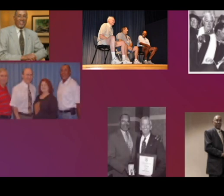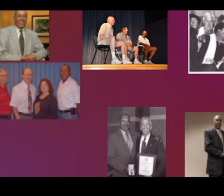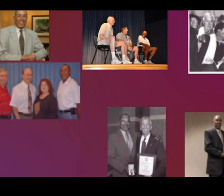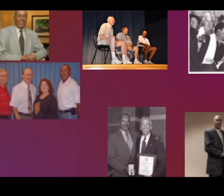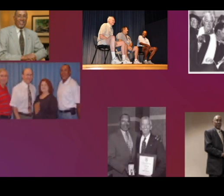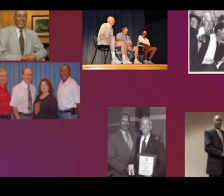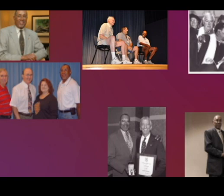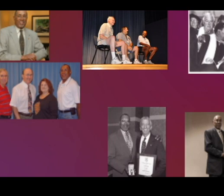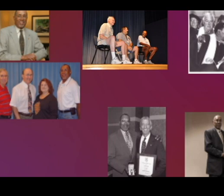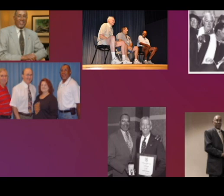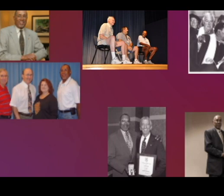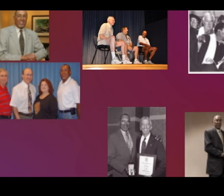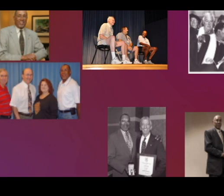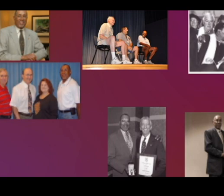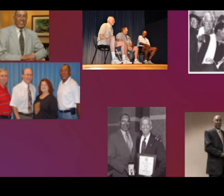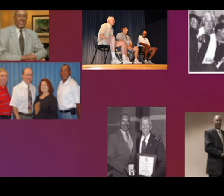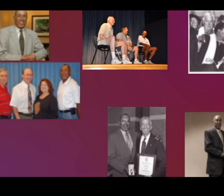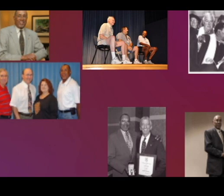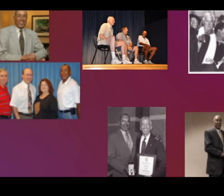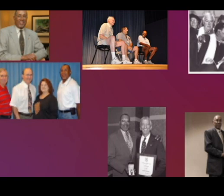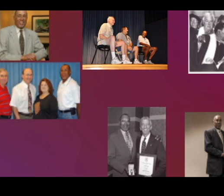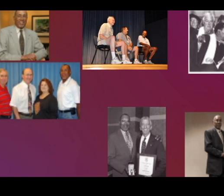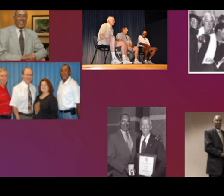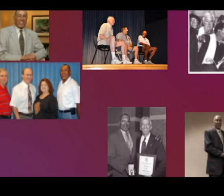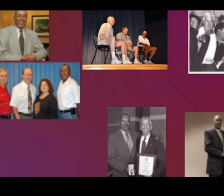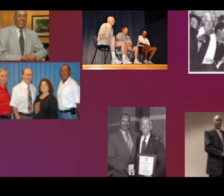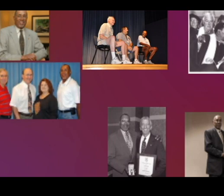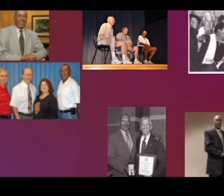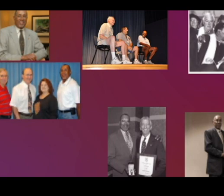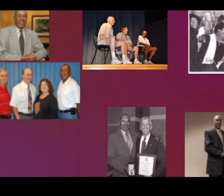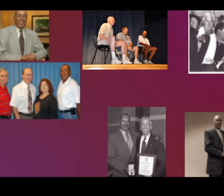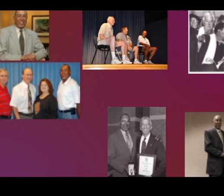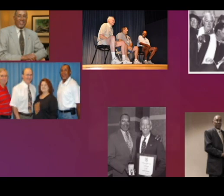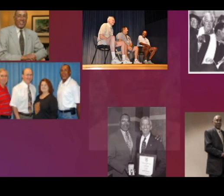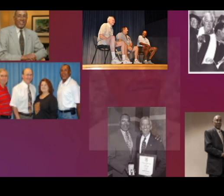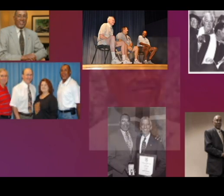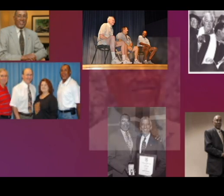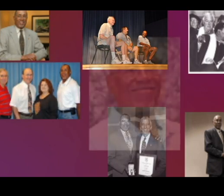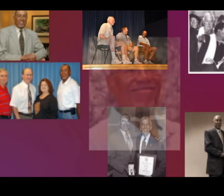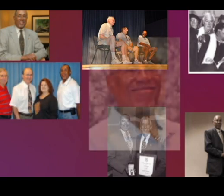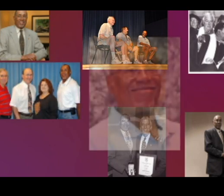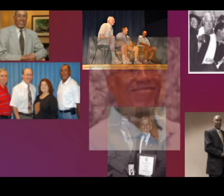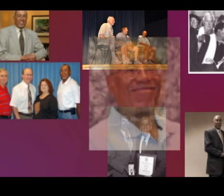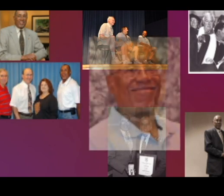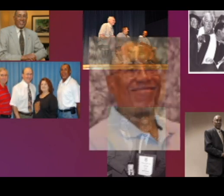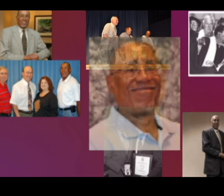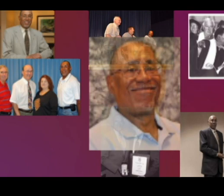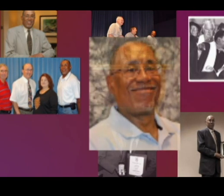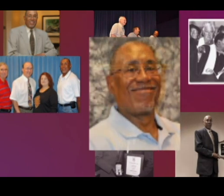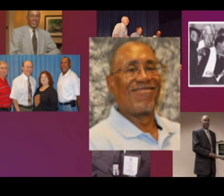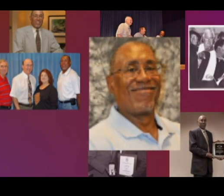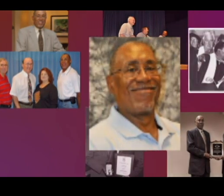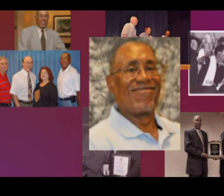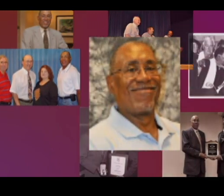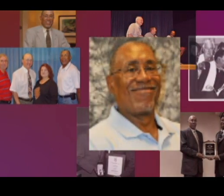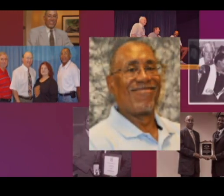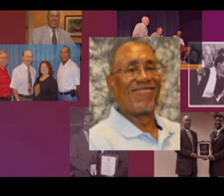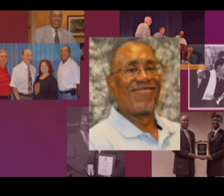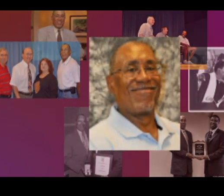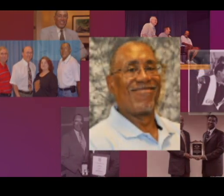socioeconomic range that have had the privilege to know him. If you meet Glenn, you'd never imagine his simple beginning in one of